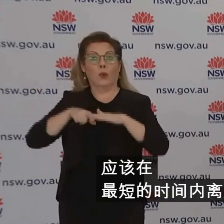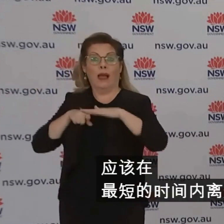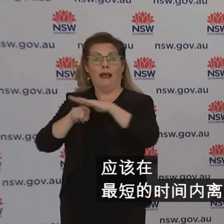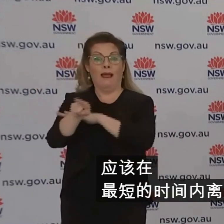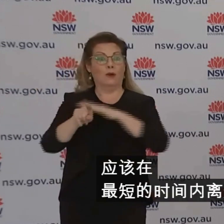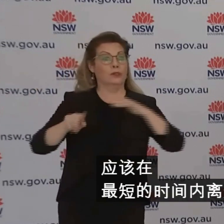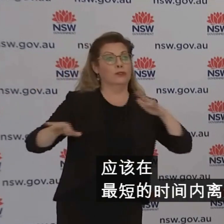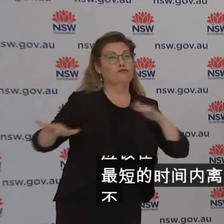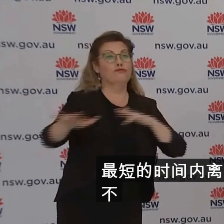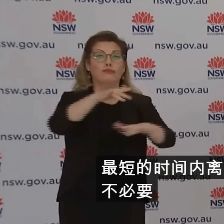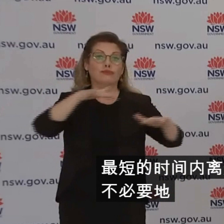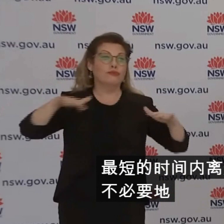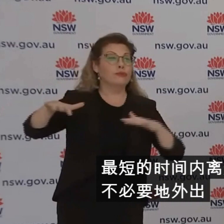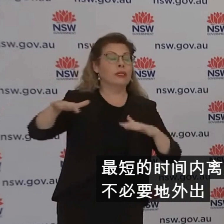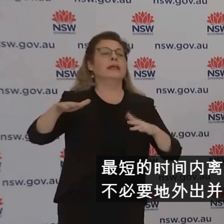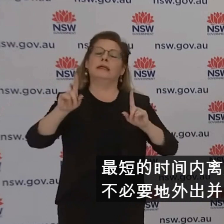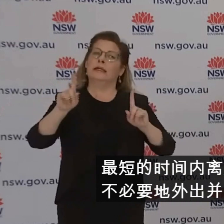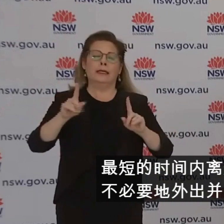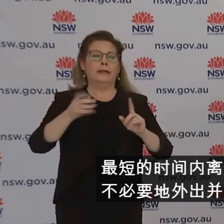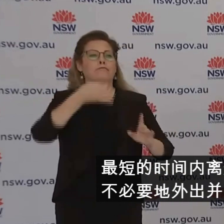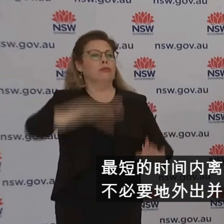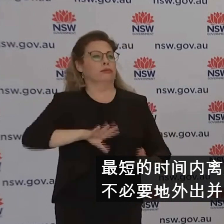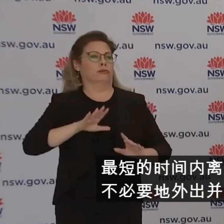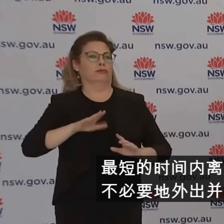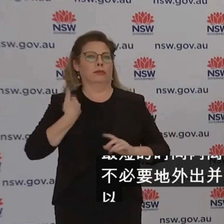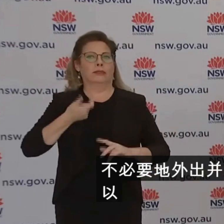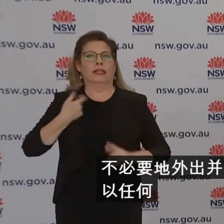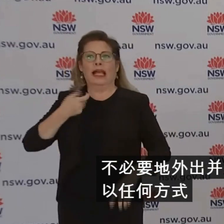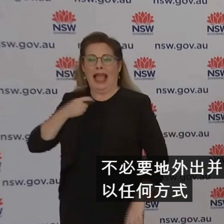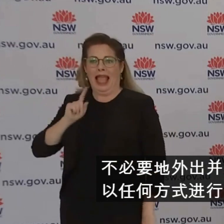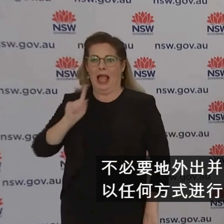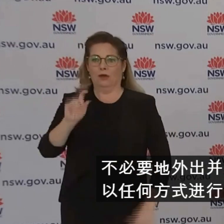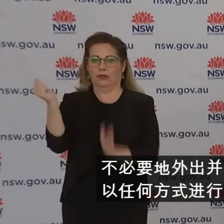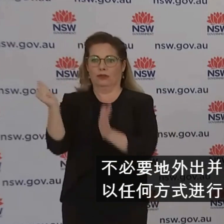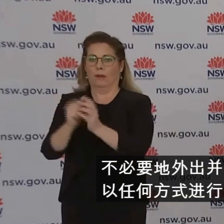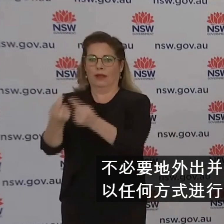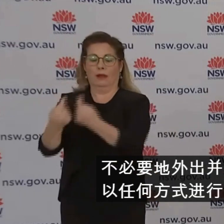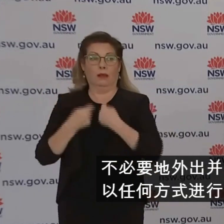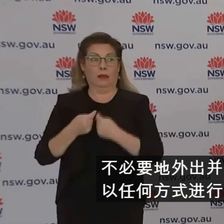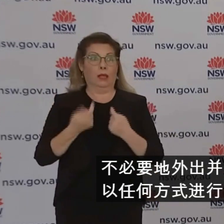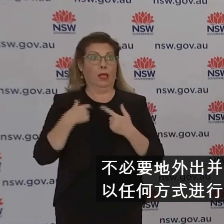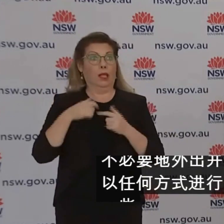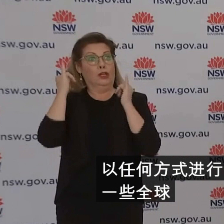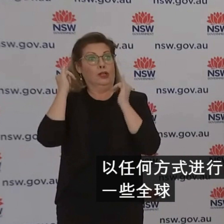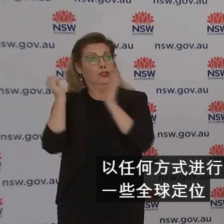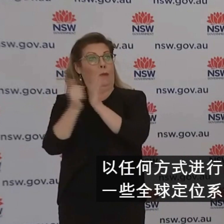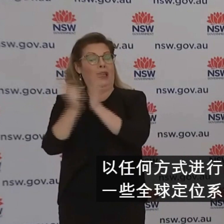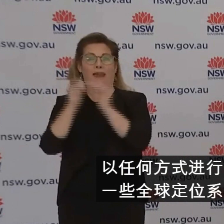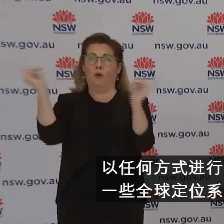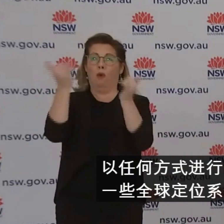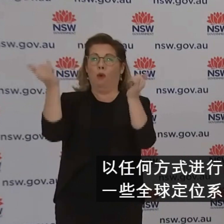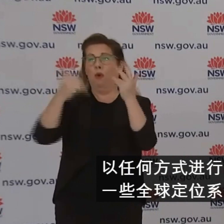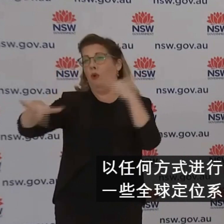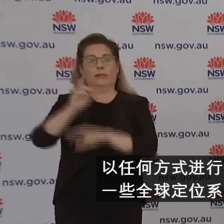and please don't go out unnecessarily, and don't use shopping as a social event in any way. Some GPs